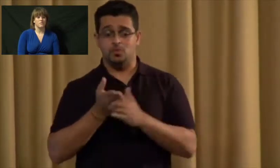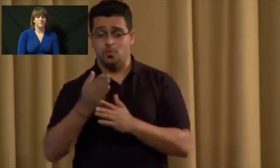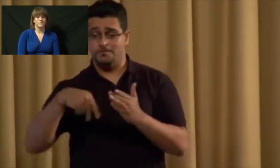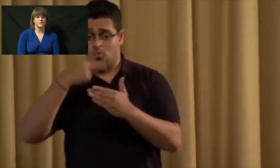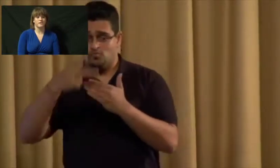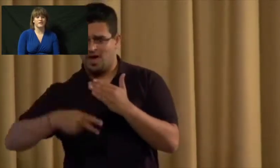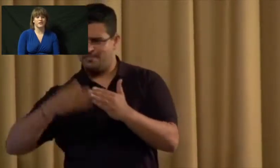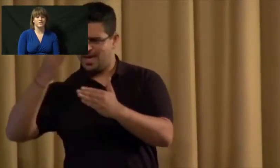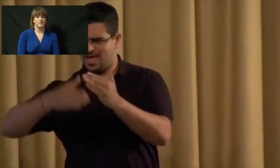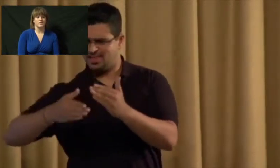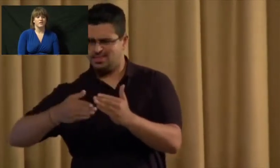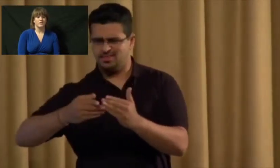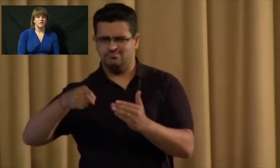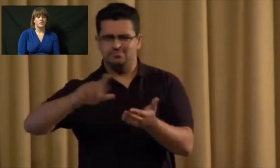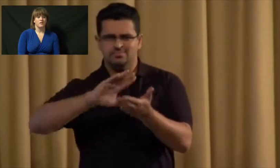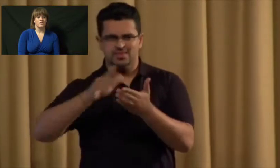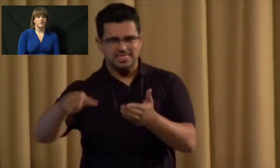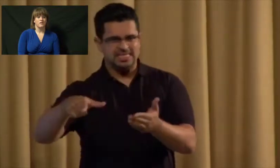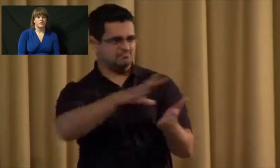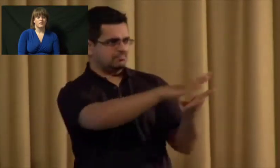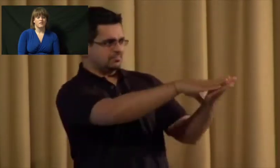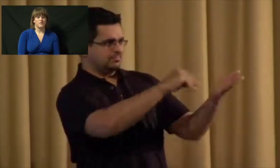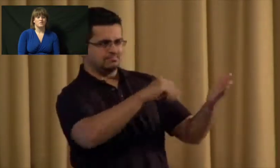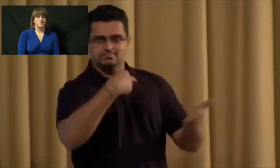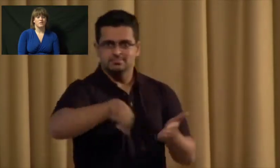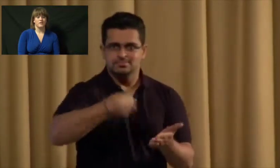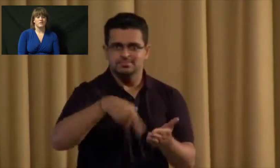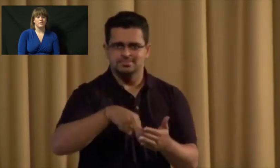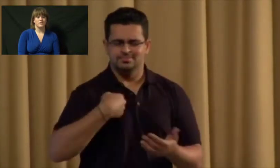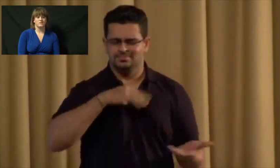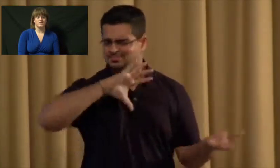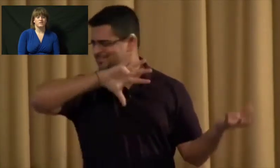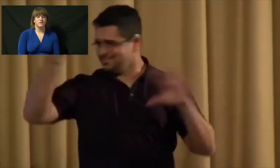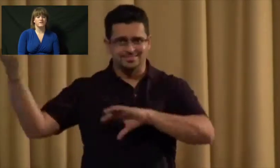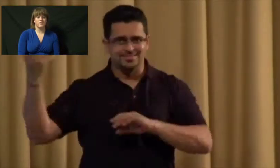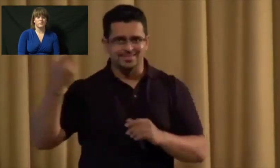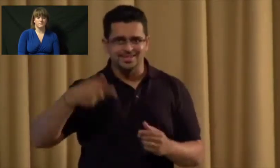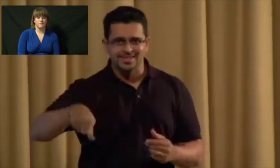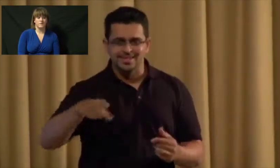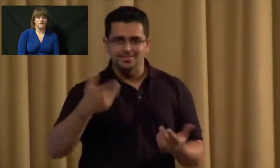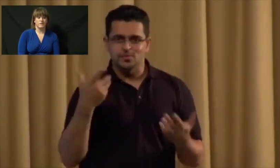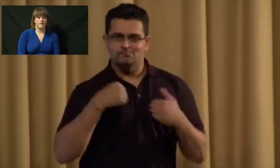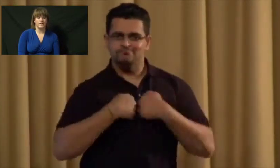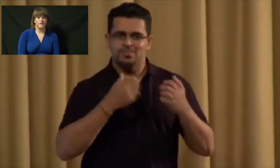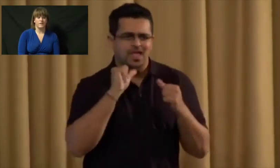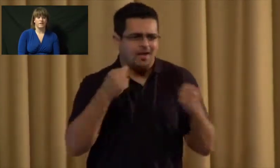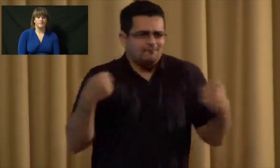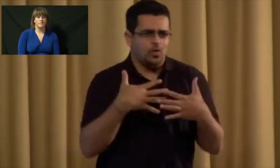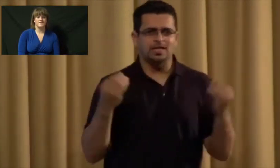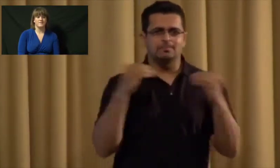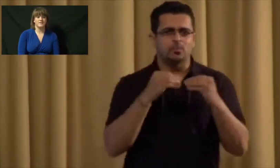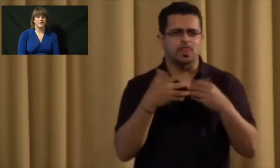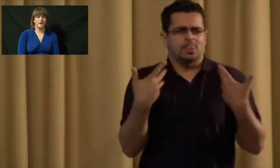One person in here, in this program, and he could just learn from him and mess everything up.